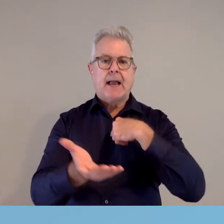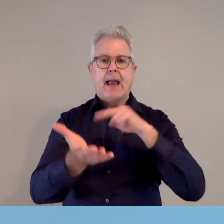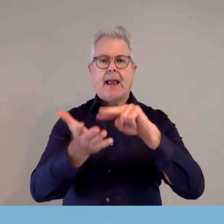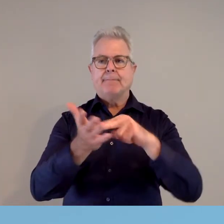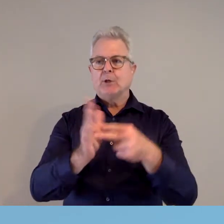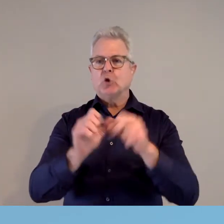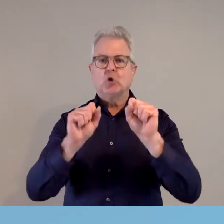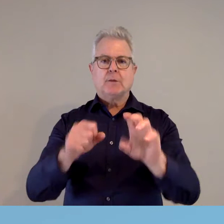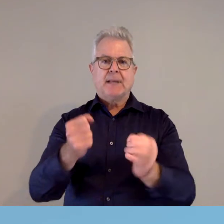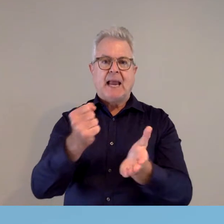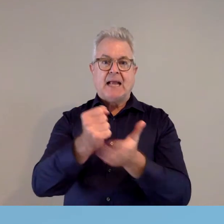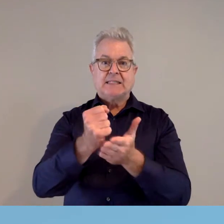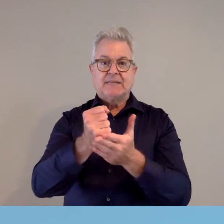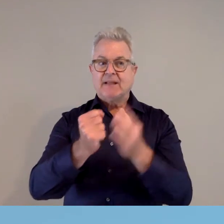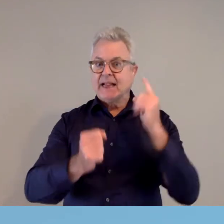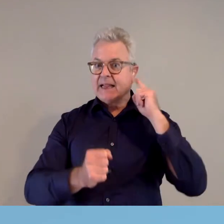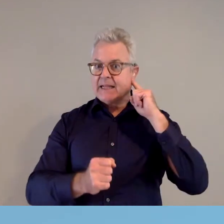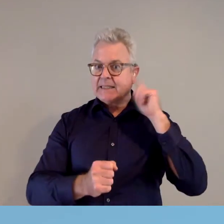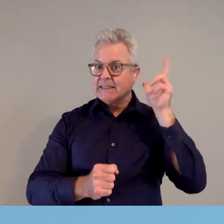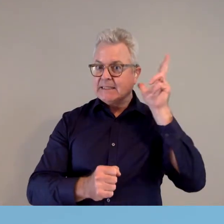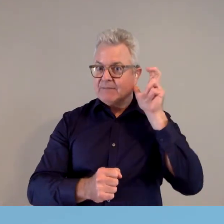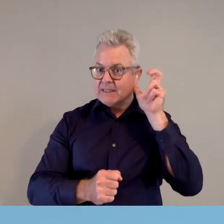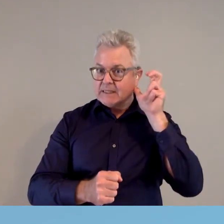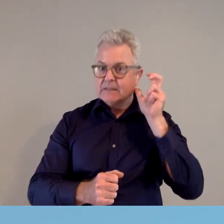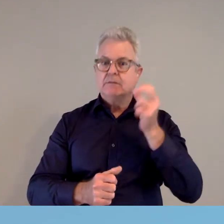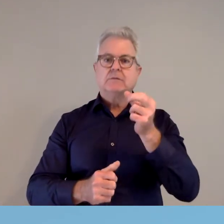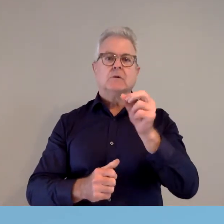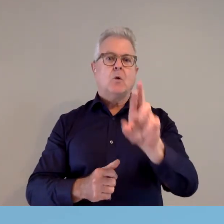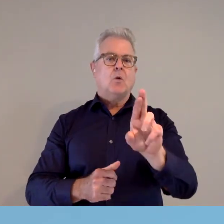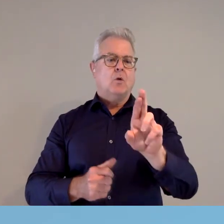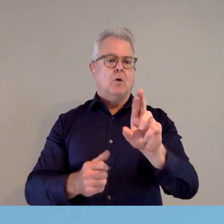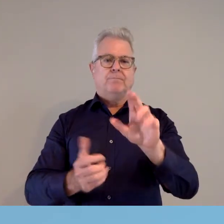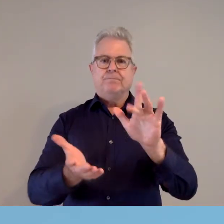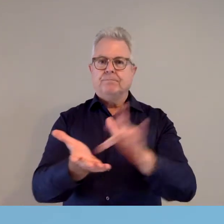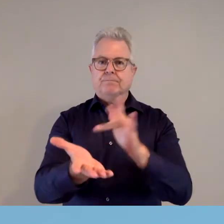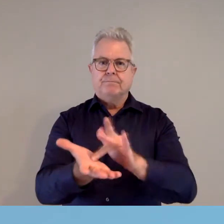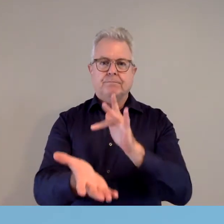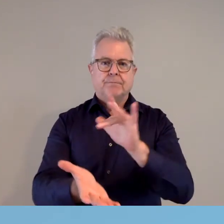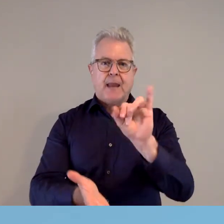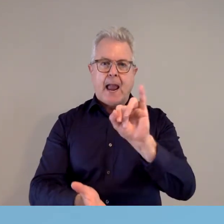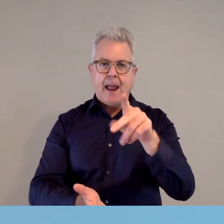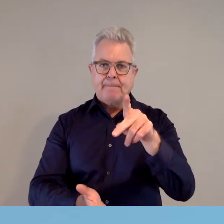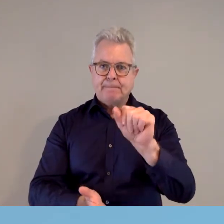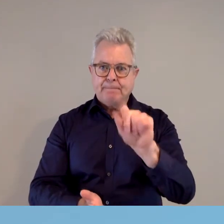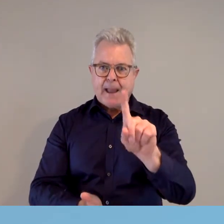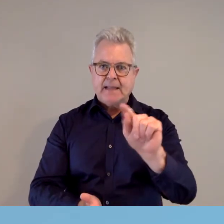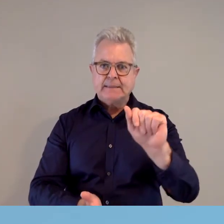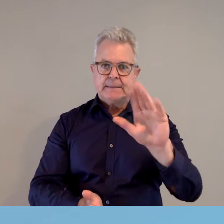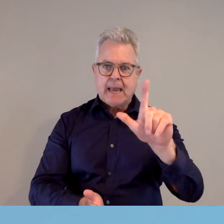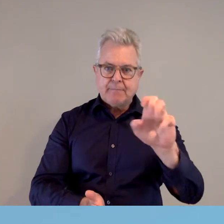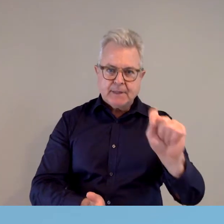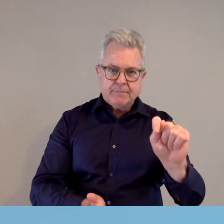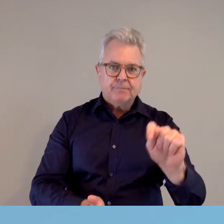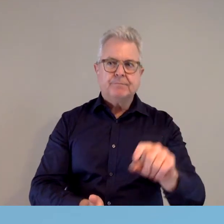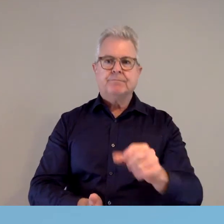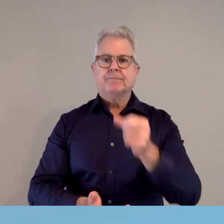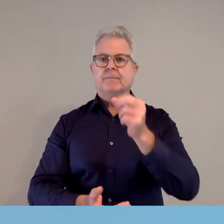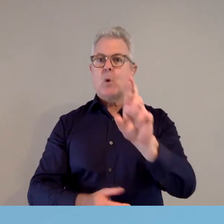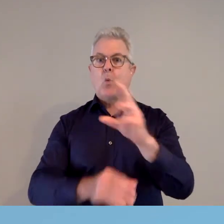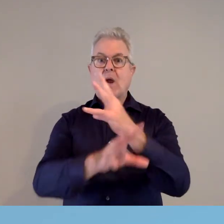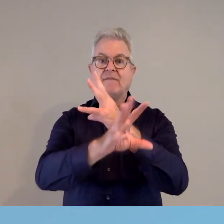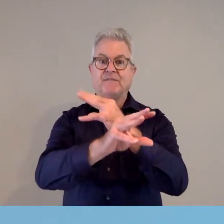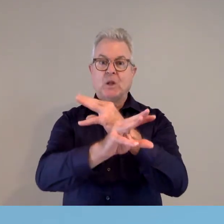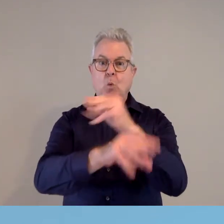And when I talk about aids, it could be an assistive listening device, it could be an iPad or tablet,